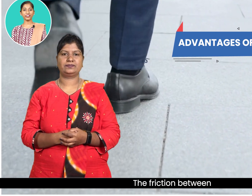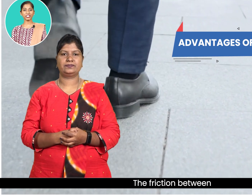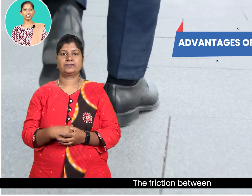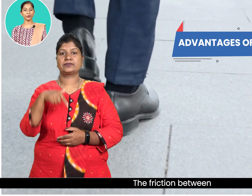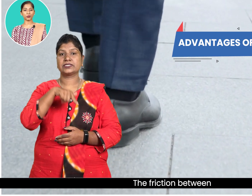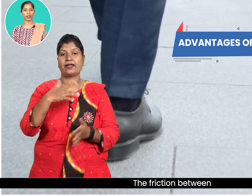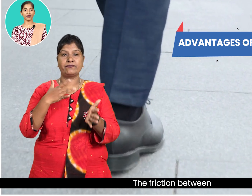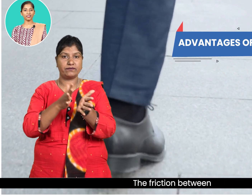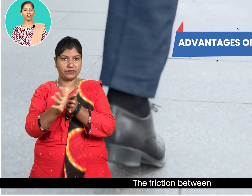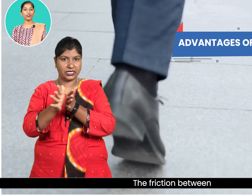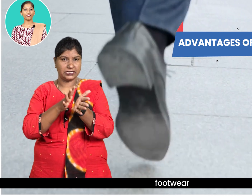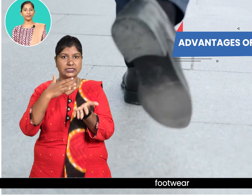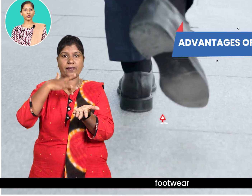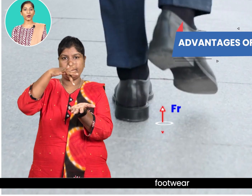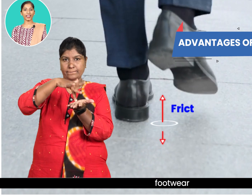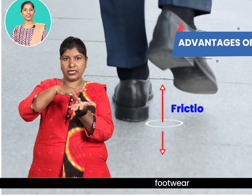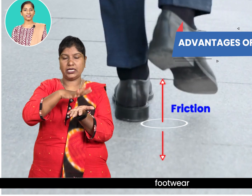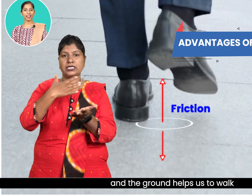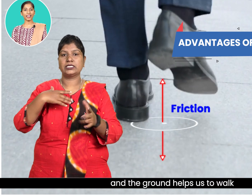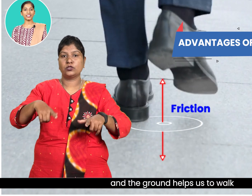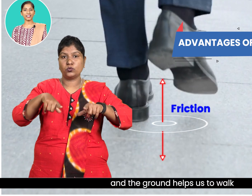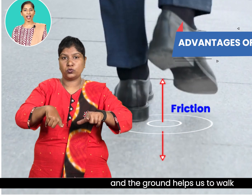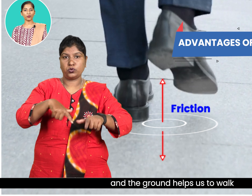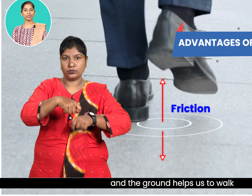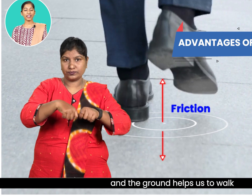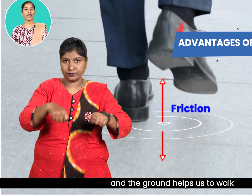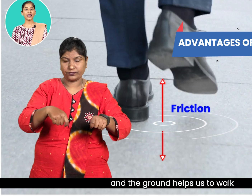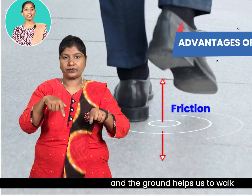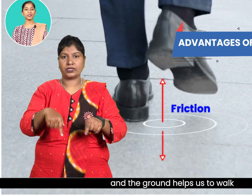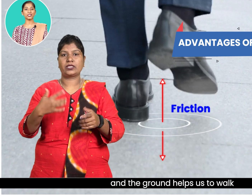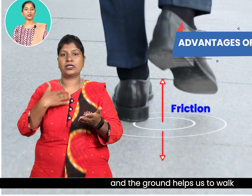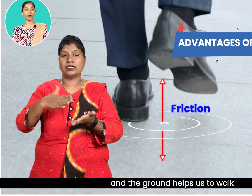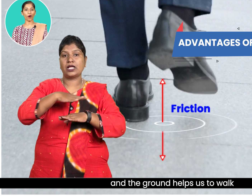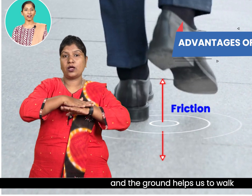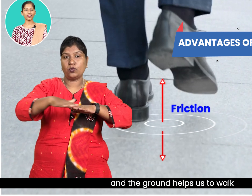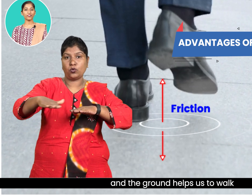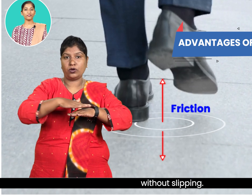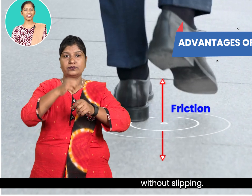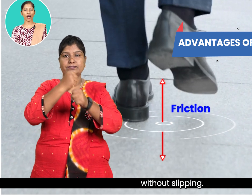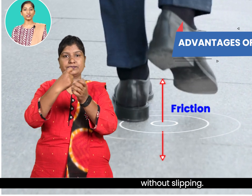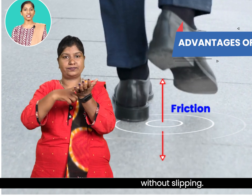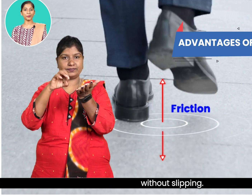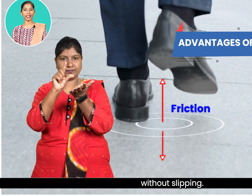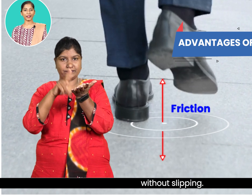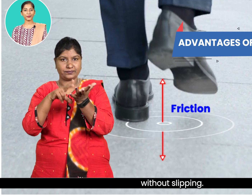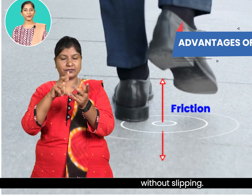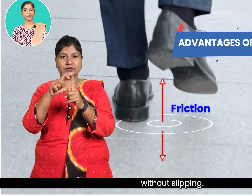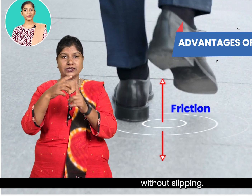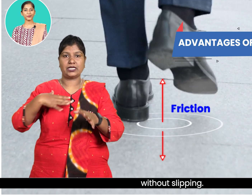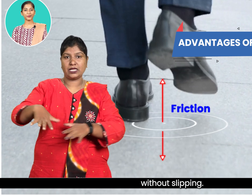The friction between footwear and the ground helps us to walk without